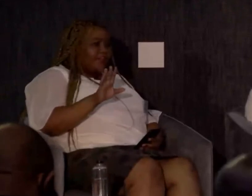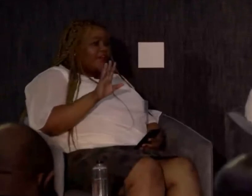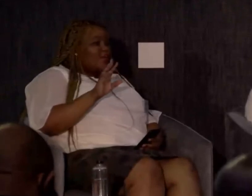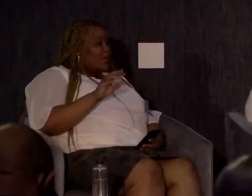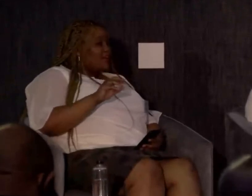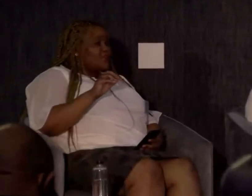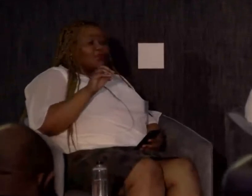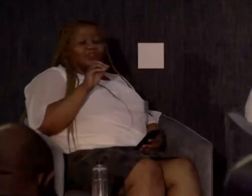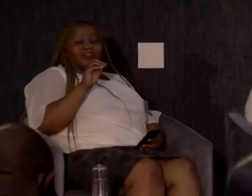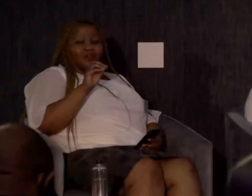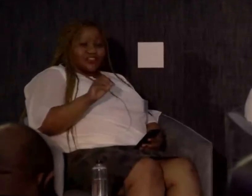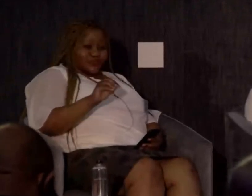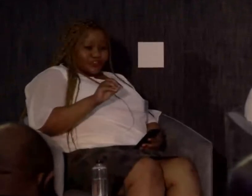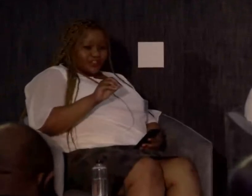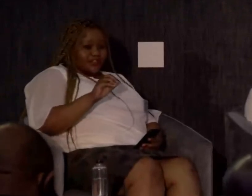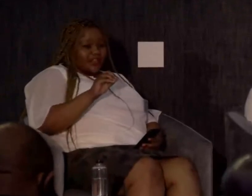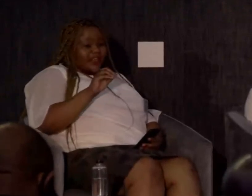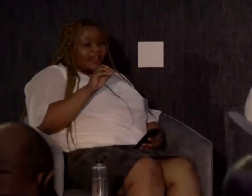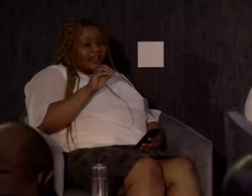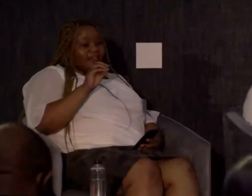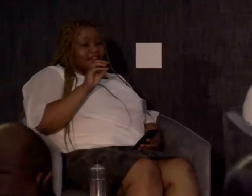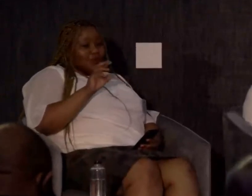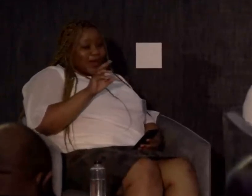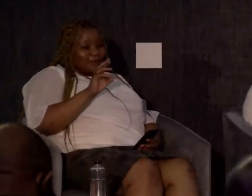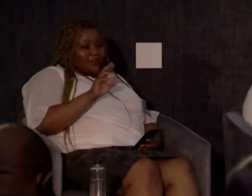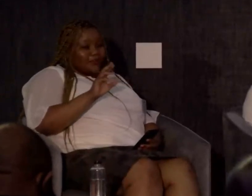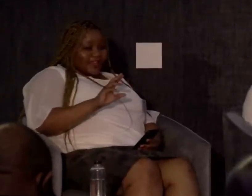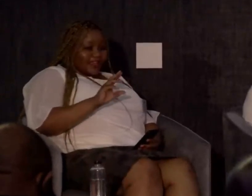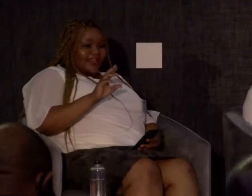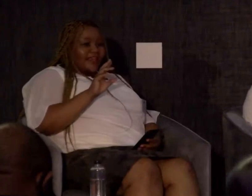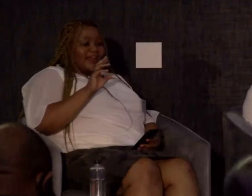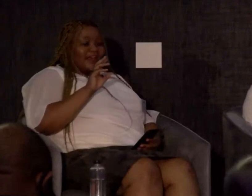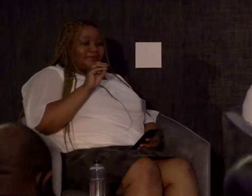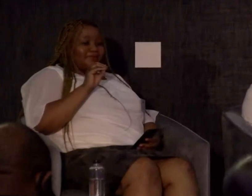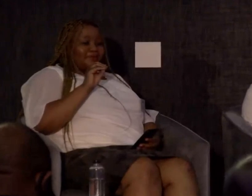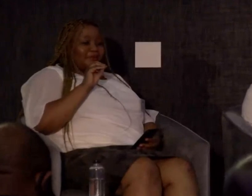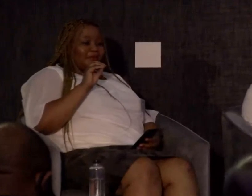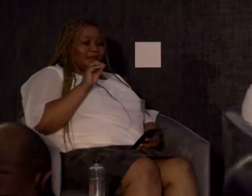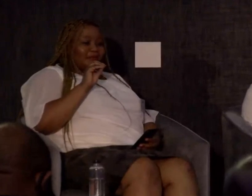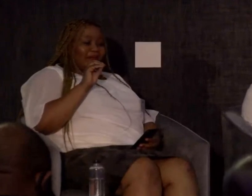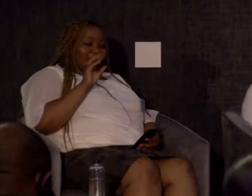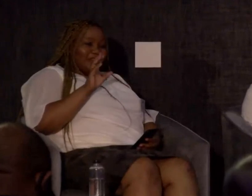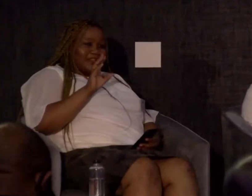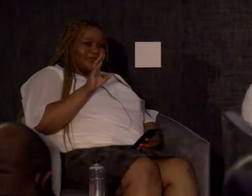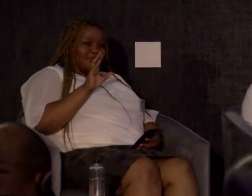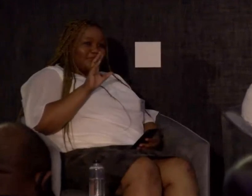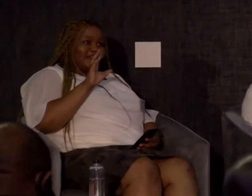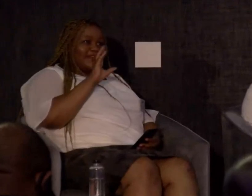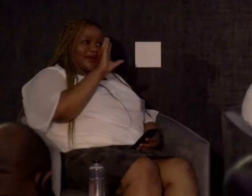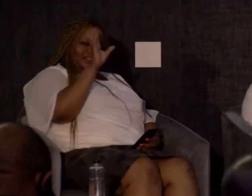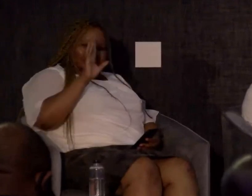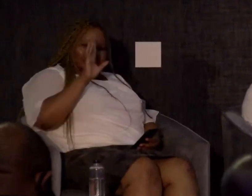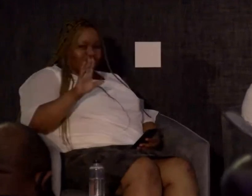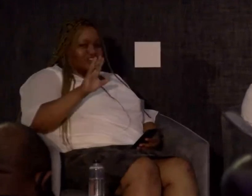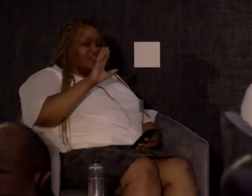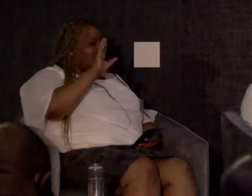correctly, what is wrong with the Constitution. So I'm going to say, I believe when there